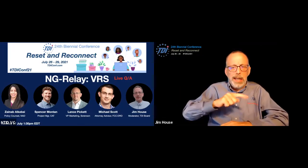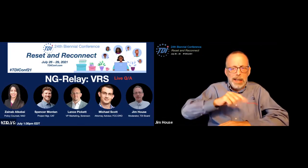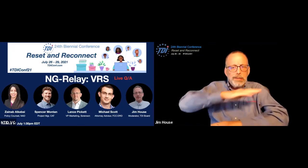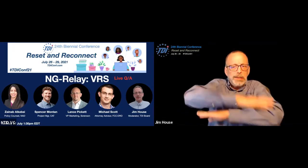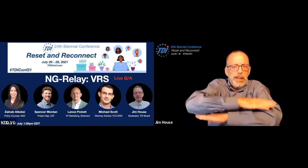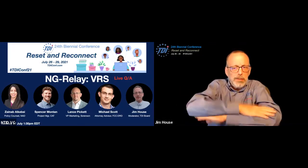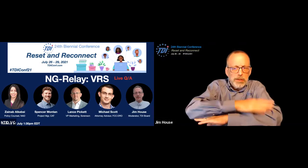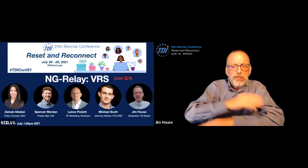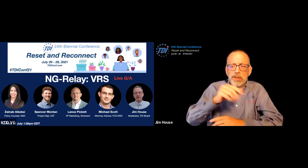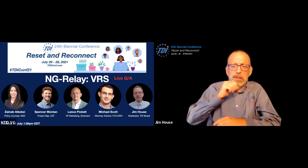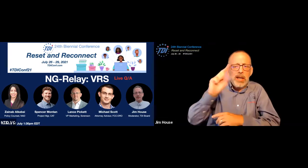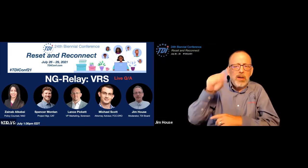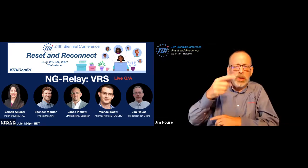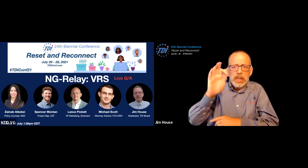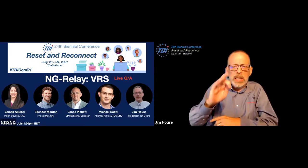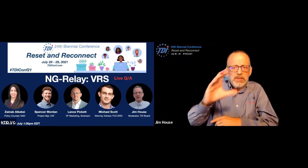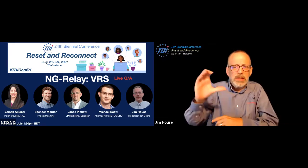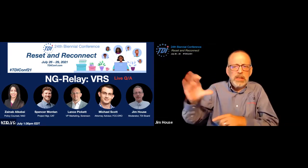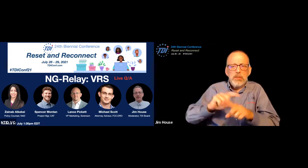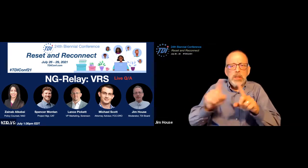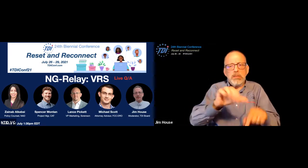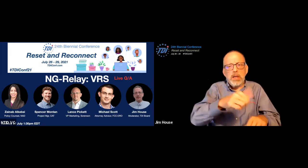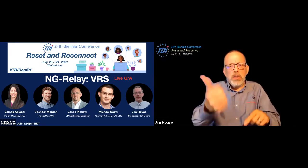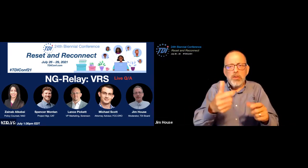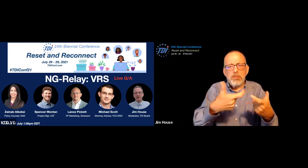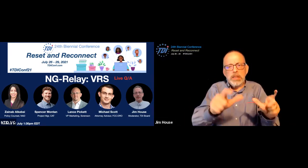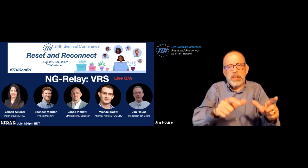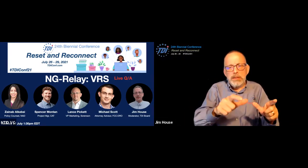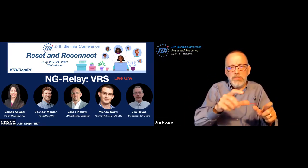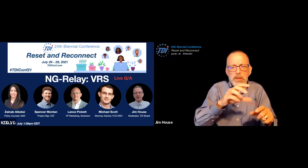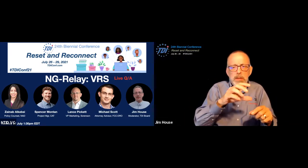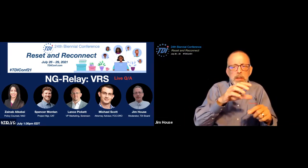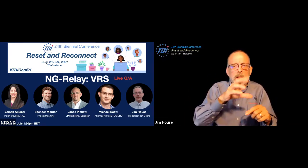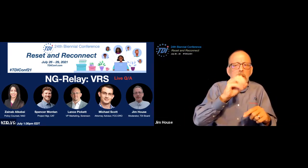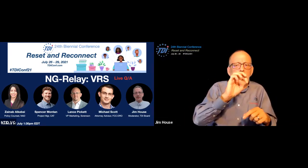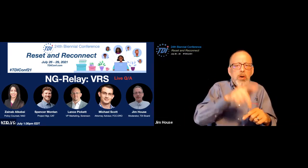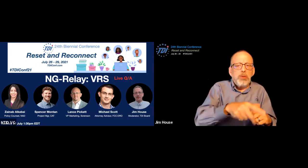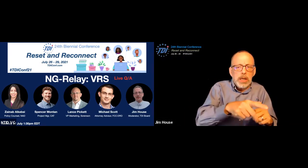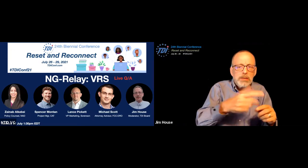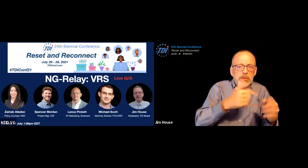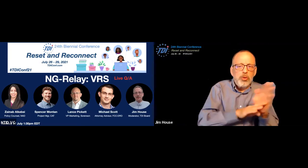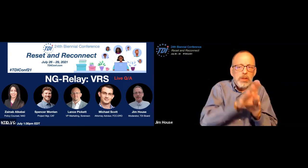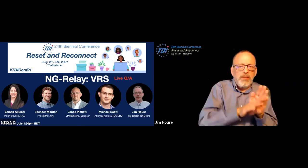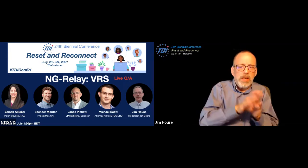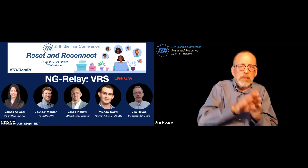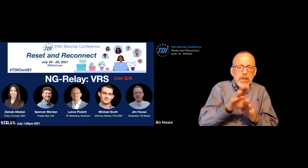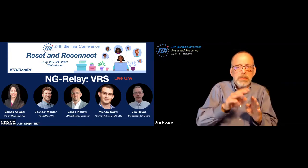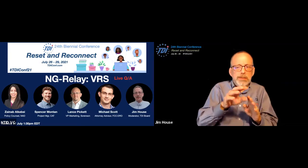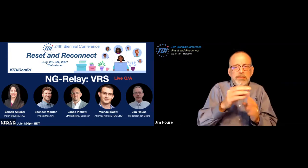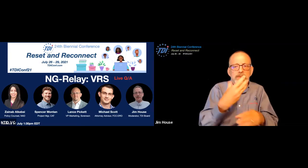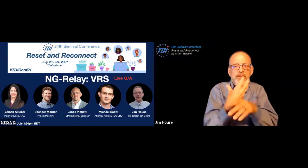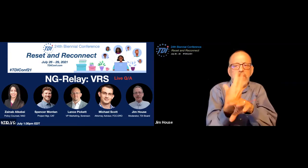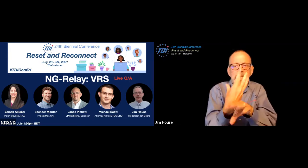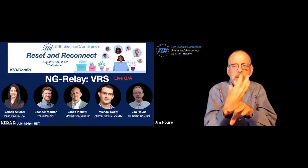People within the deaf community should be at the table, and not only the FCC and other big corporations